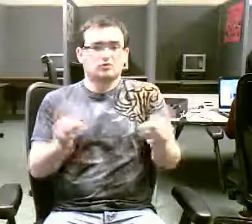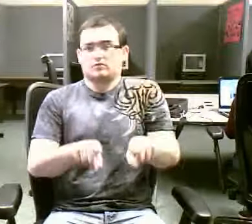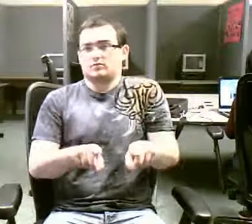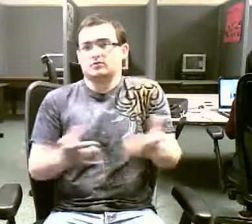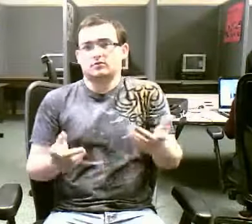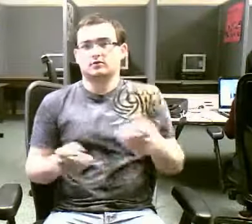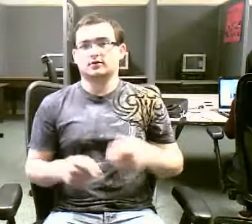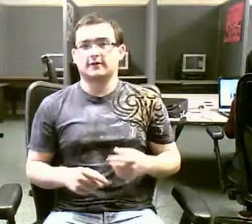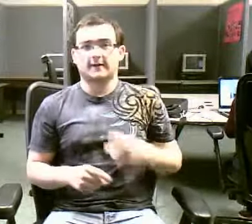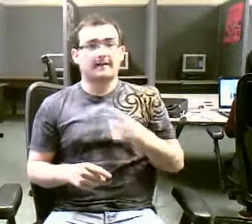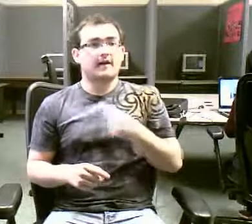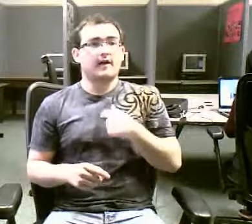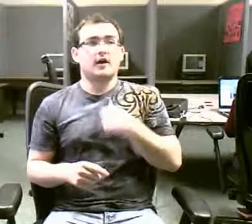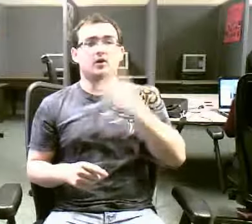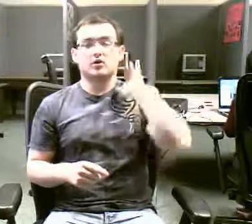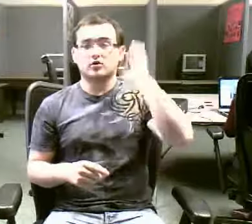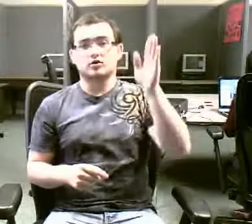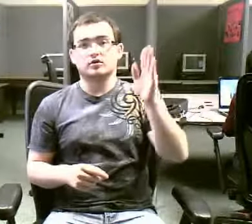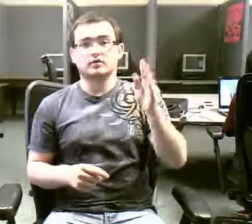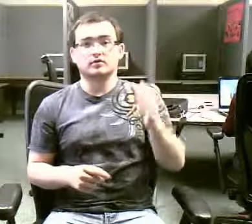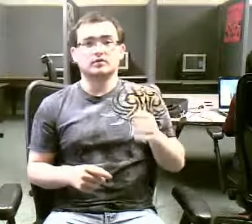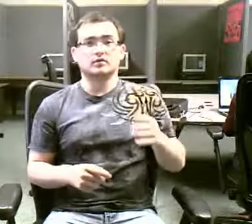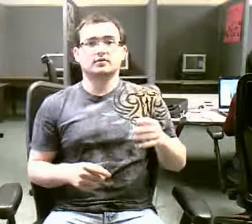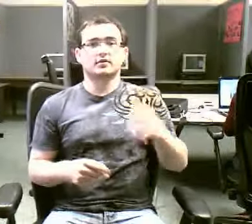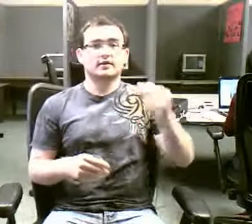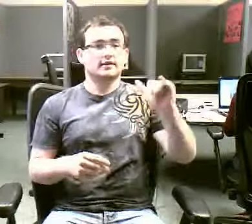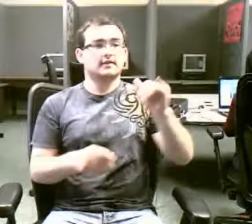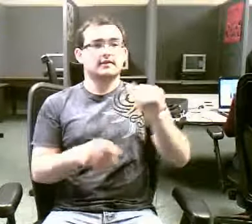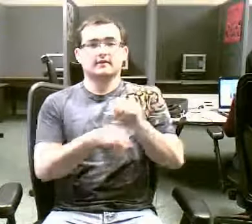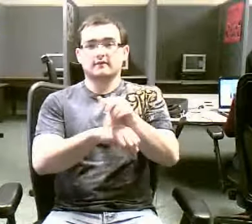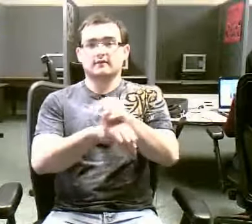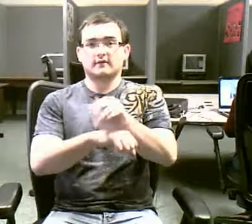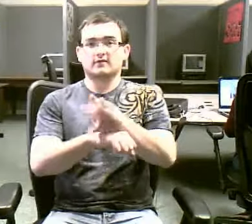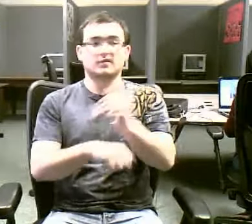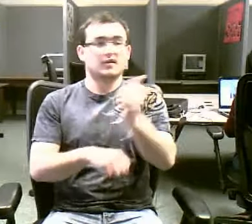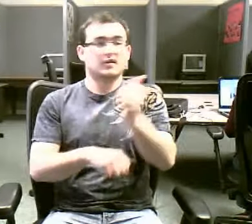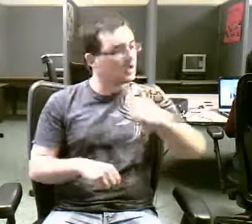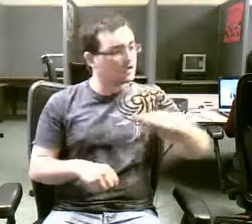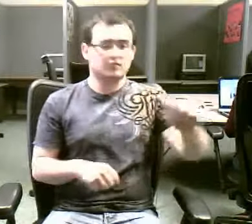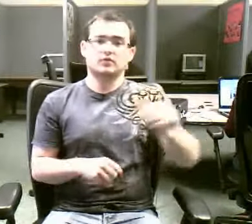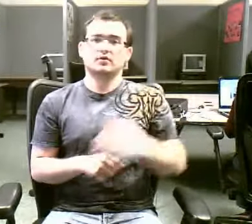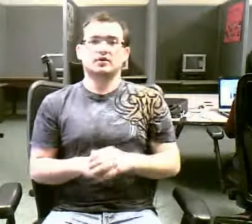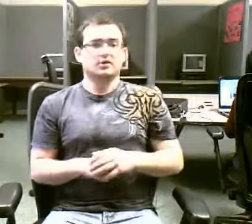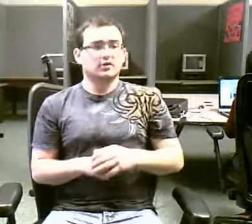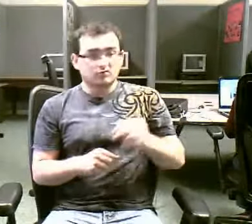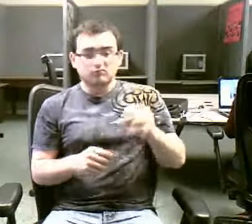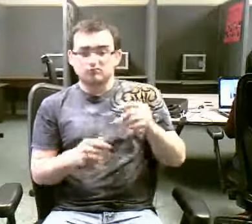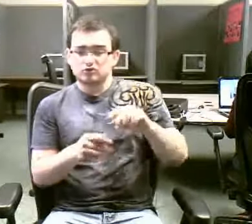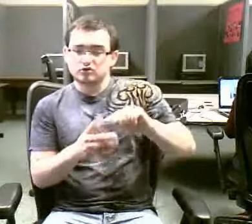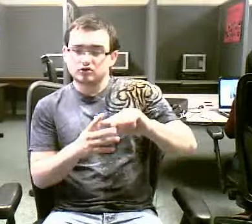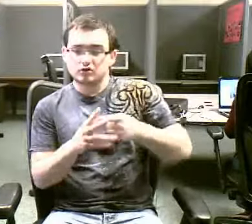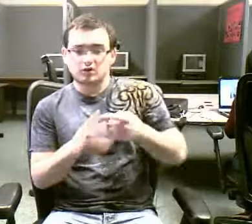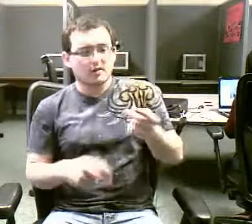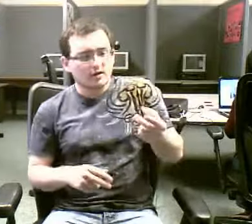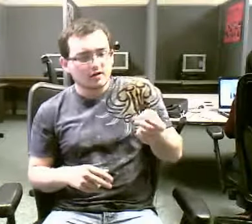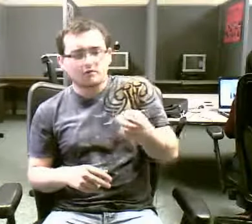I would give to anyone who wants to start saving or become an investor. Just start little by little and gradually save or